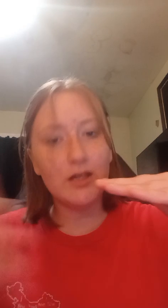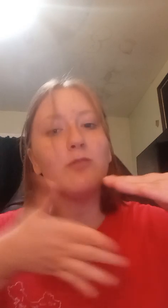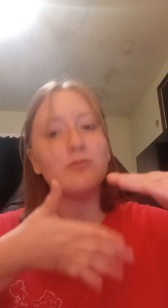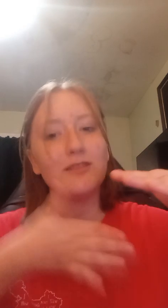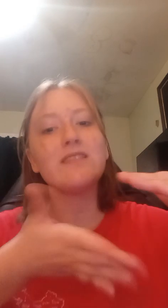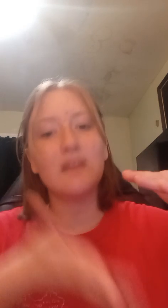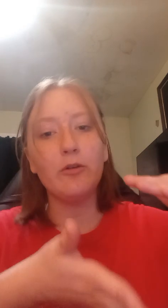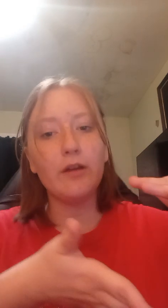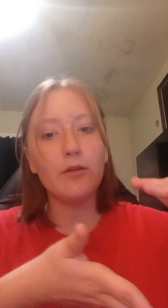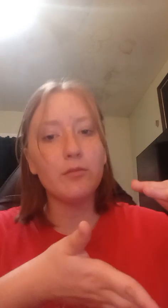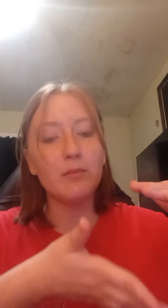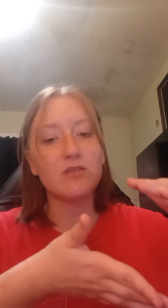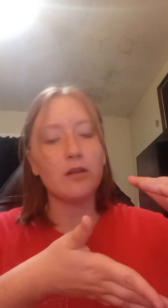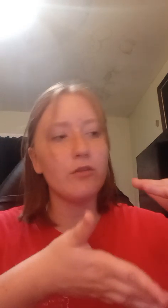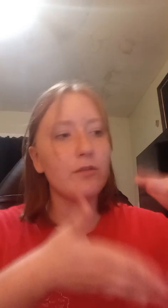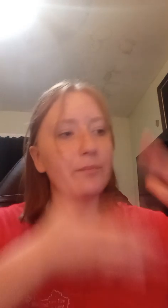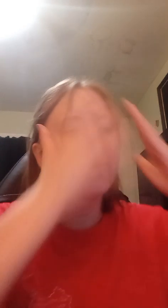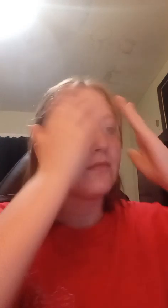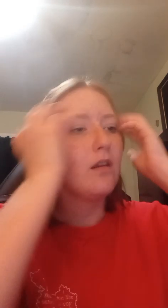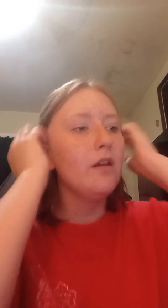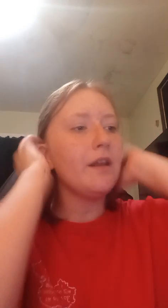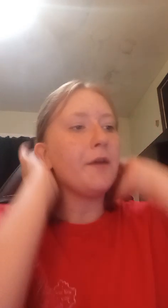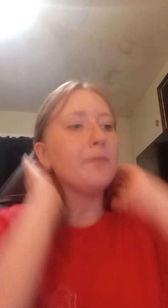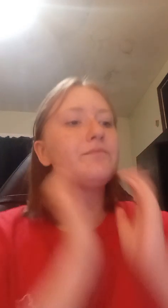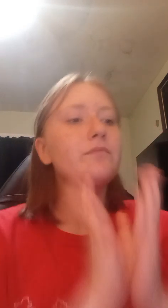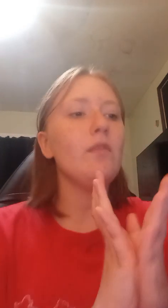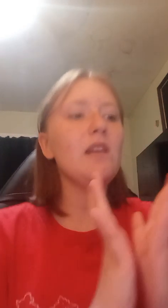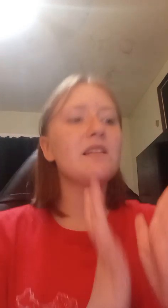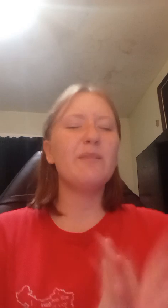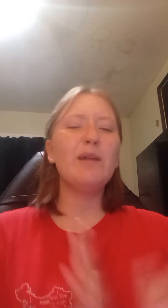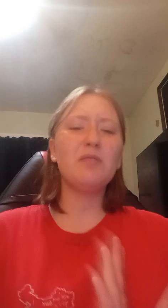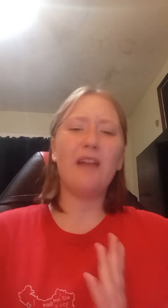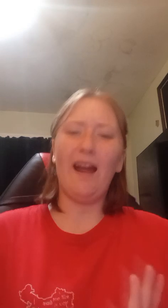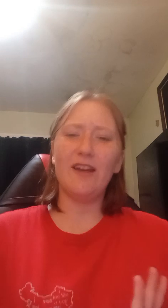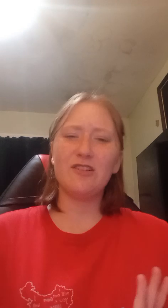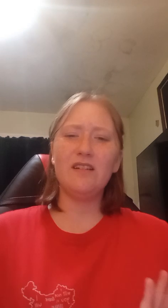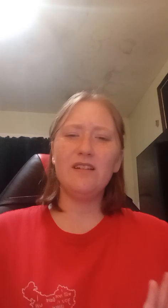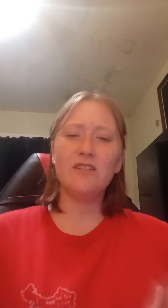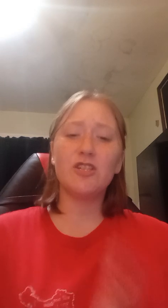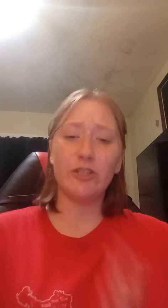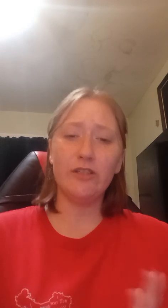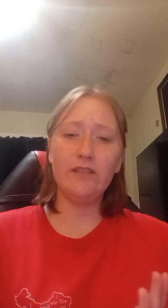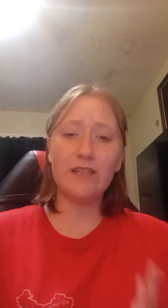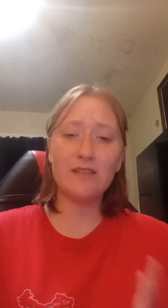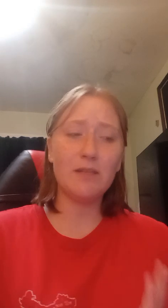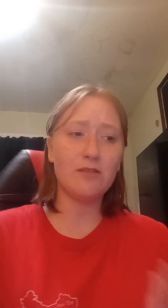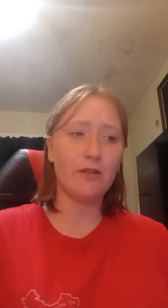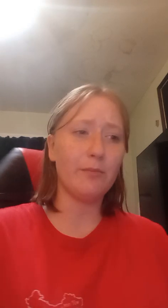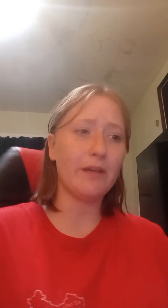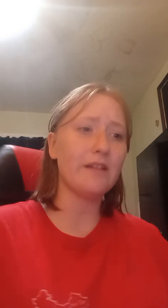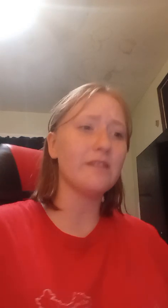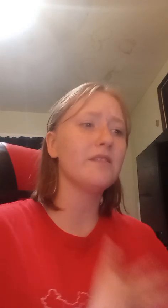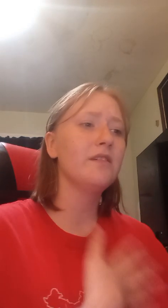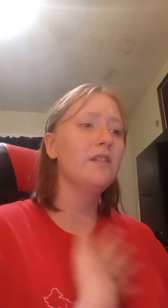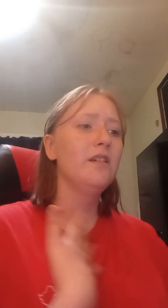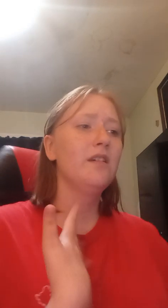good stable health, mental health. Now, somebody with the higher signs should get some mental help because, I'm